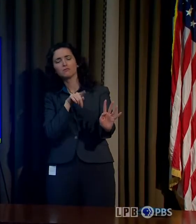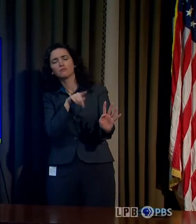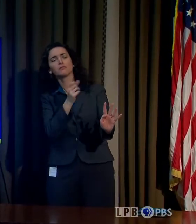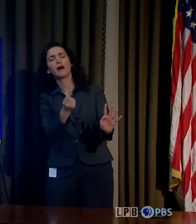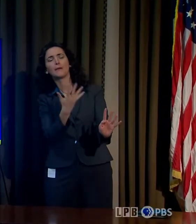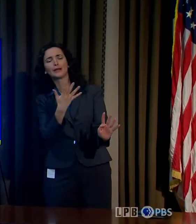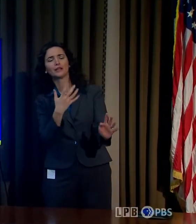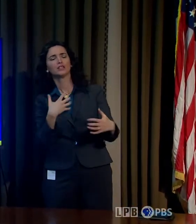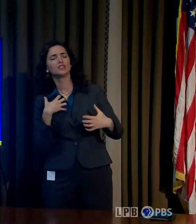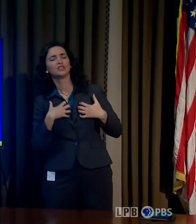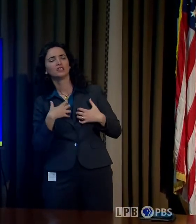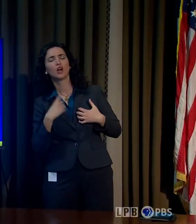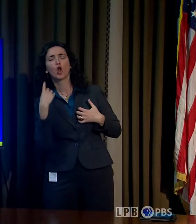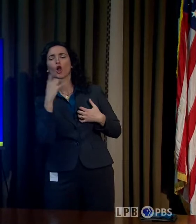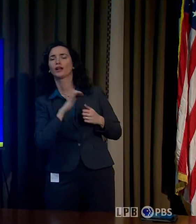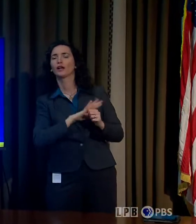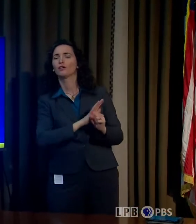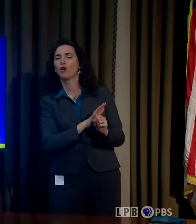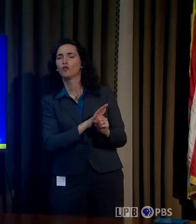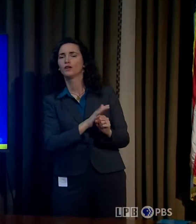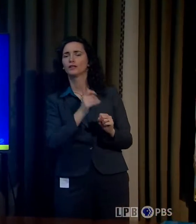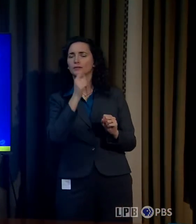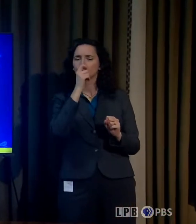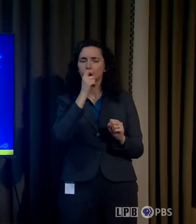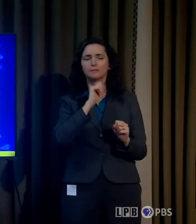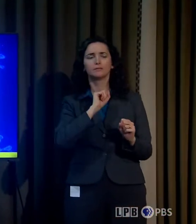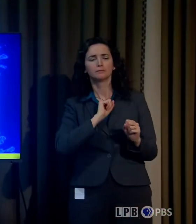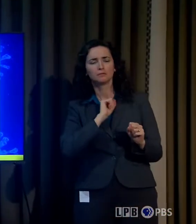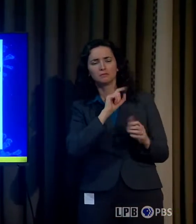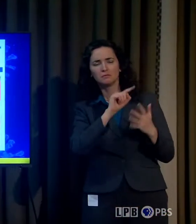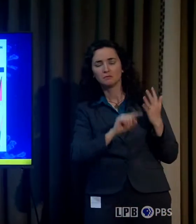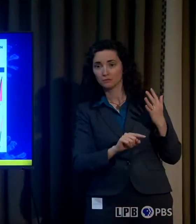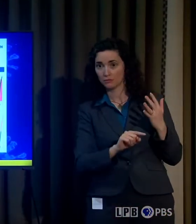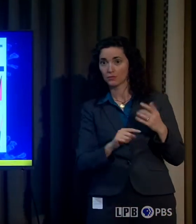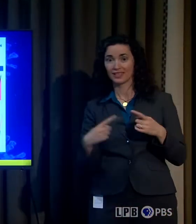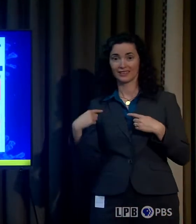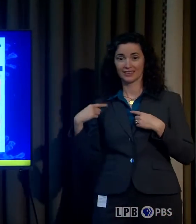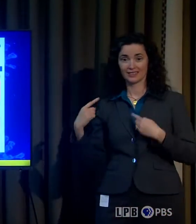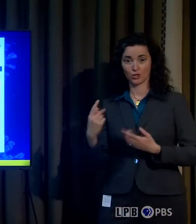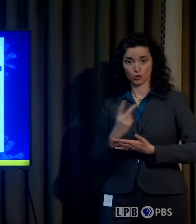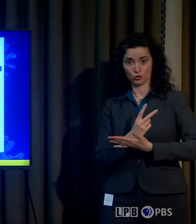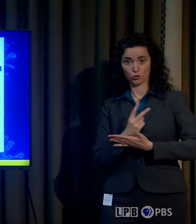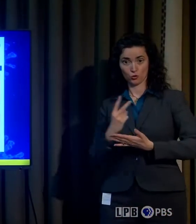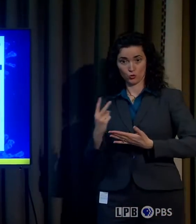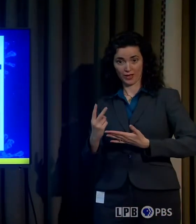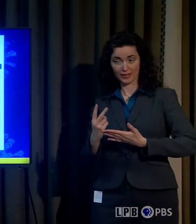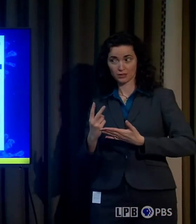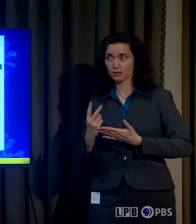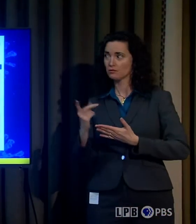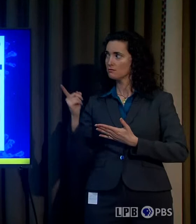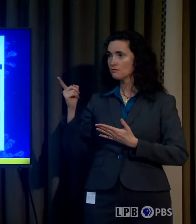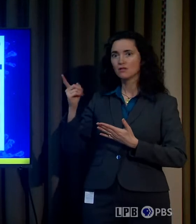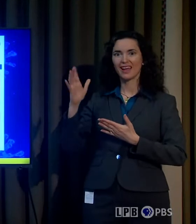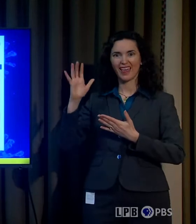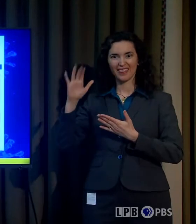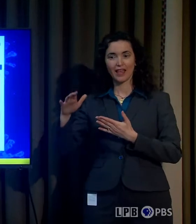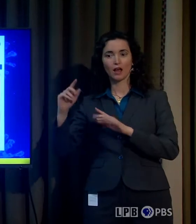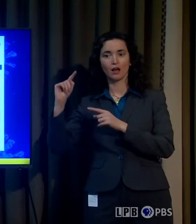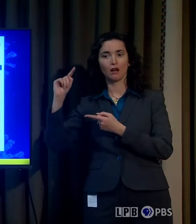symptoms that could be COVID or suggestive of COVID. This is the second week in a row that we see it going down. It